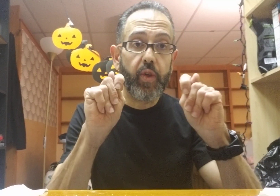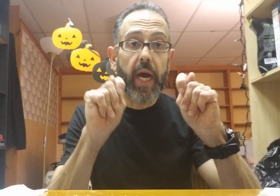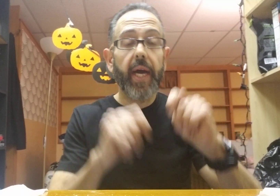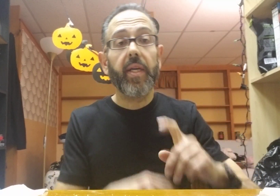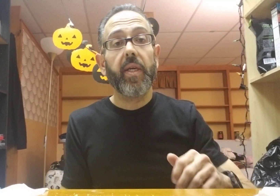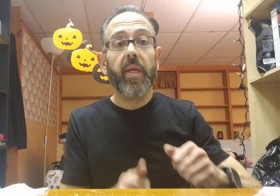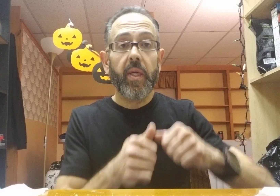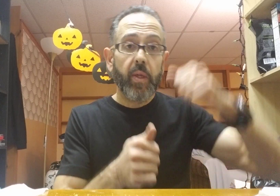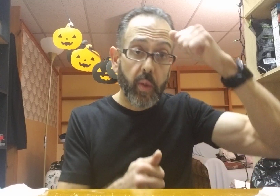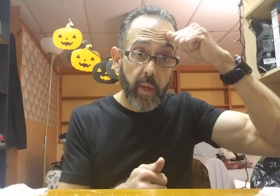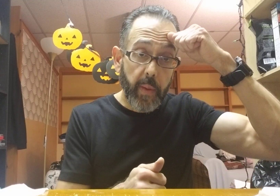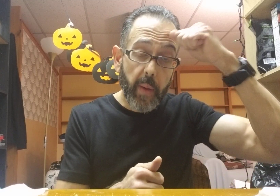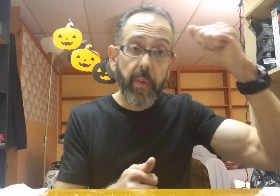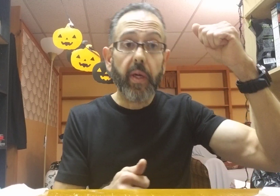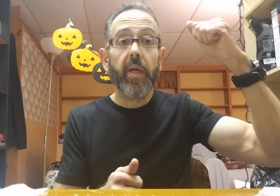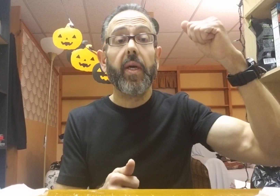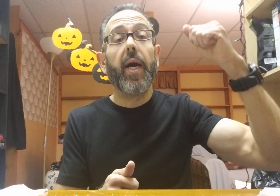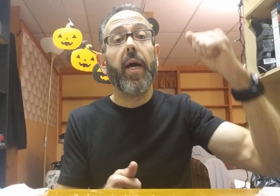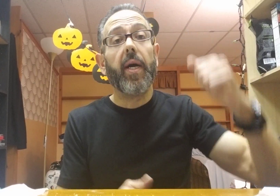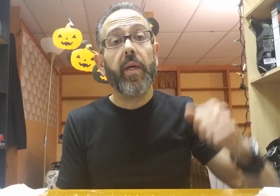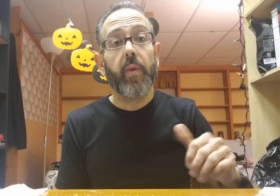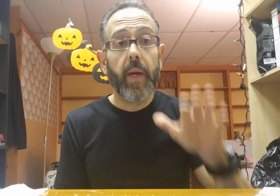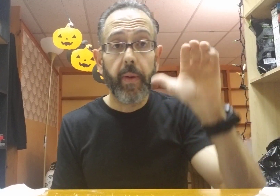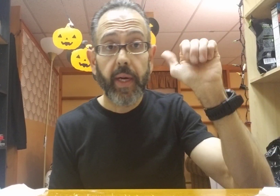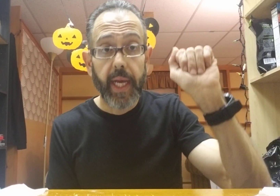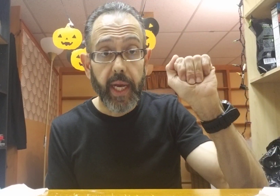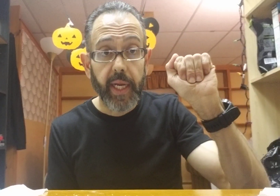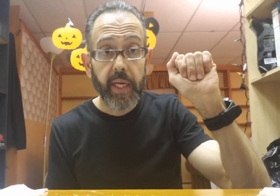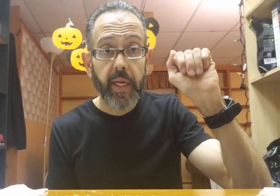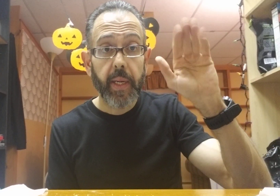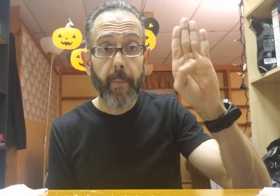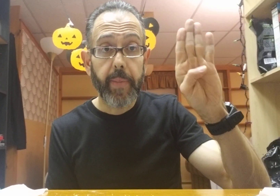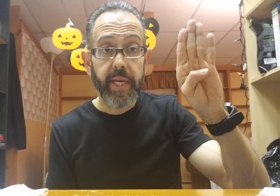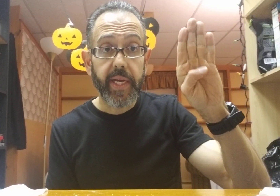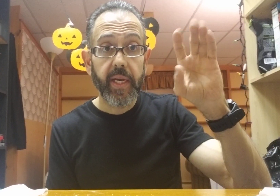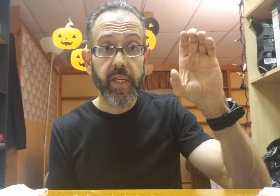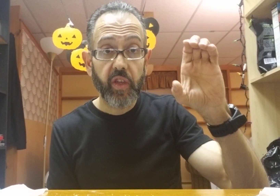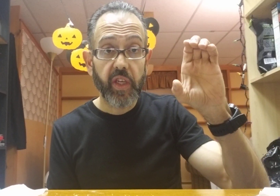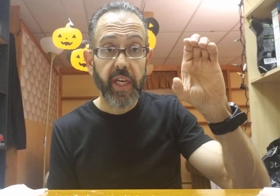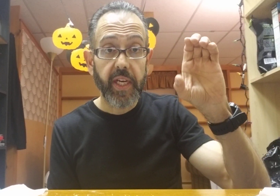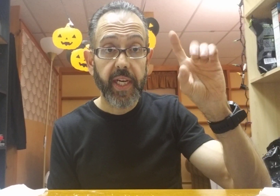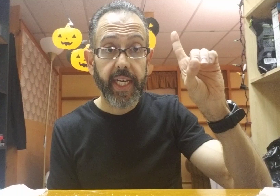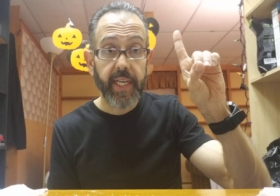Try to remember. Remember A, B, C, D,